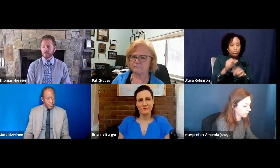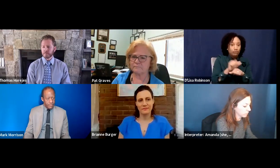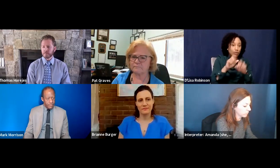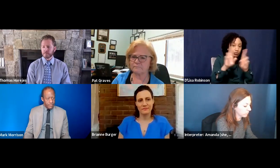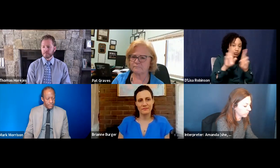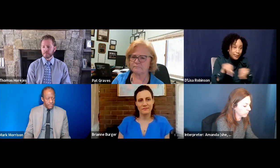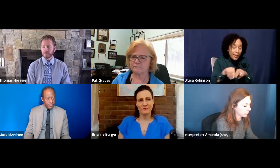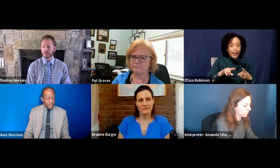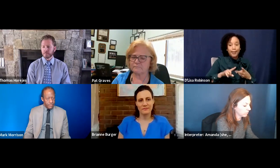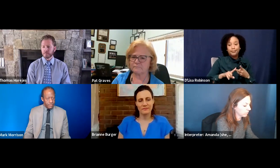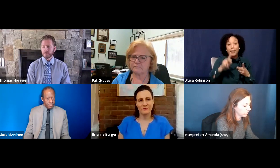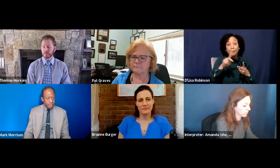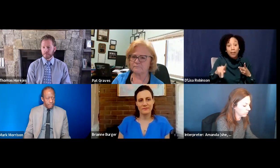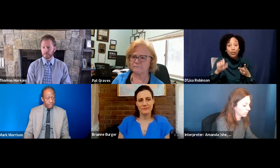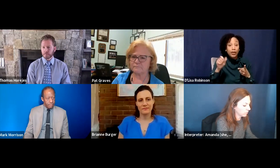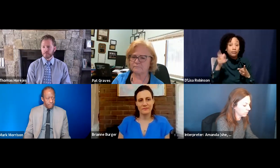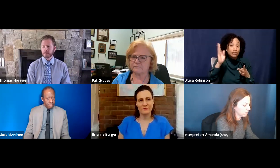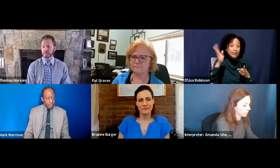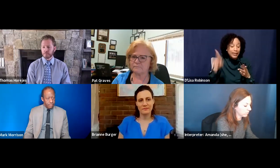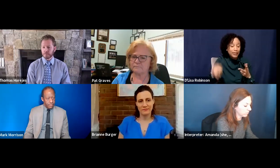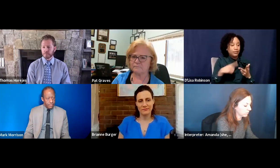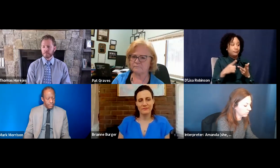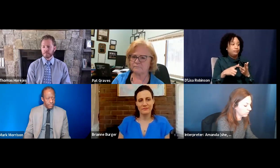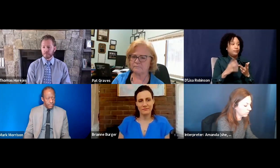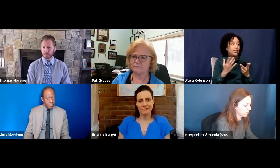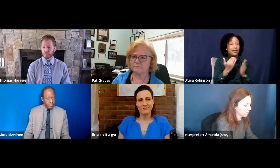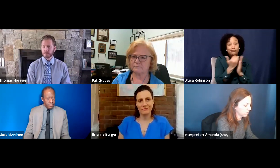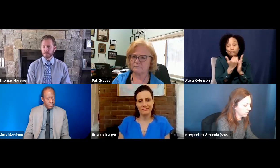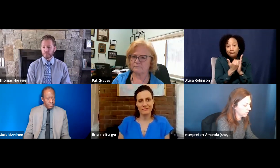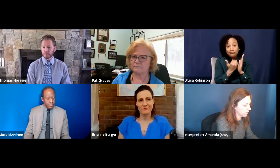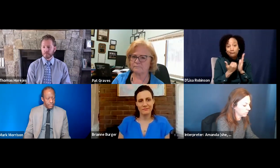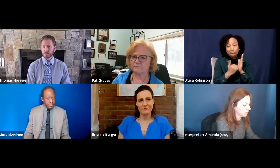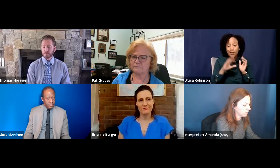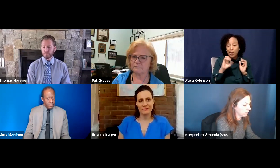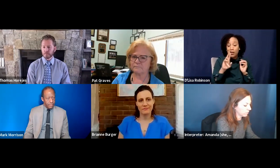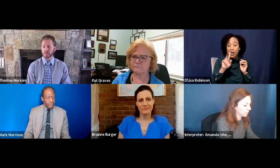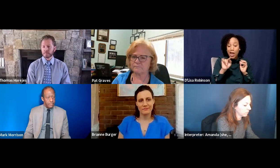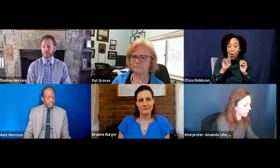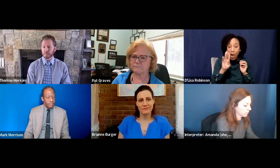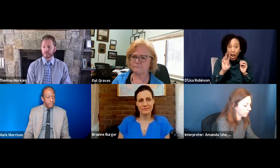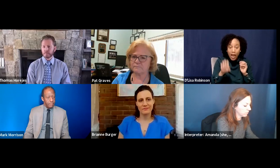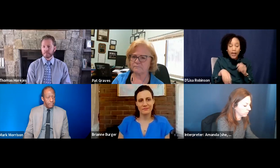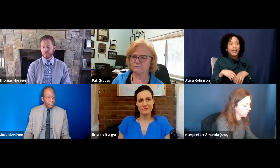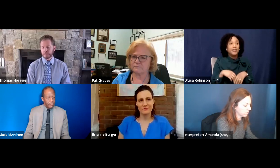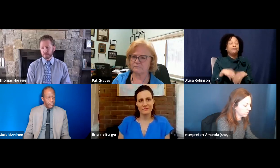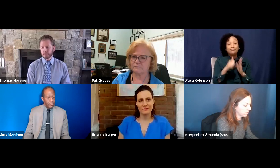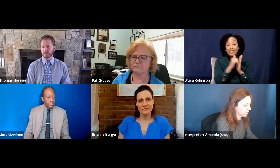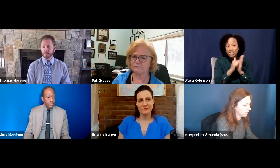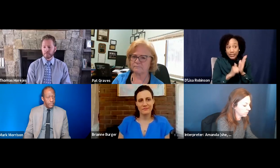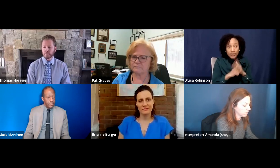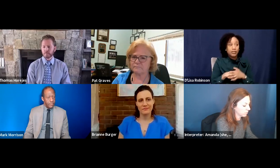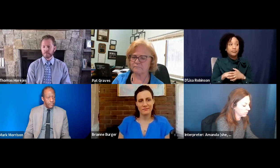so that we can figure out what we're walking into. So maybe it's a presentation, maybe it's a